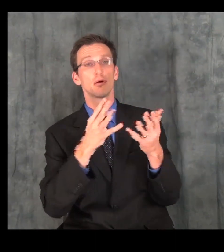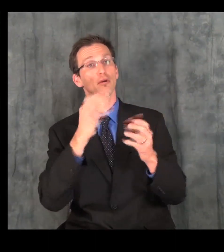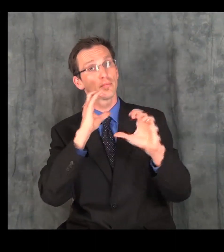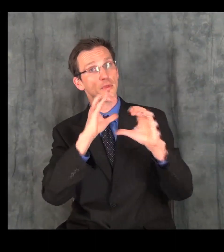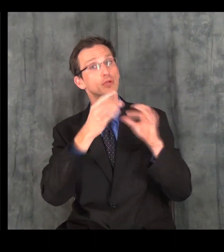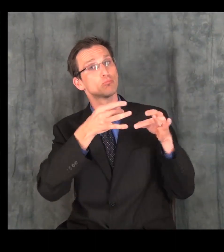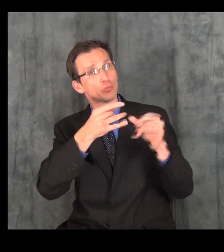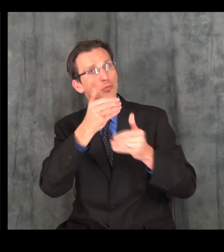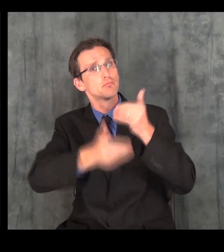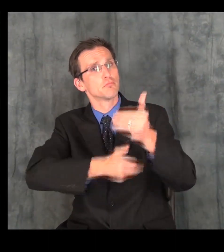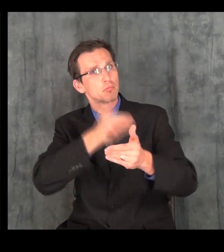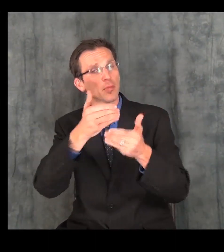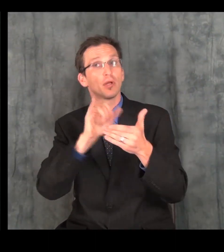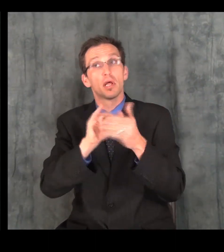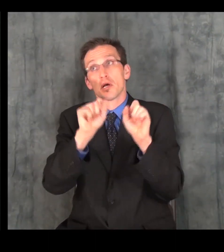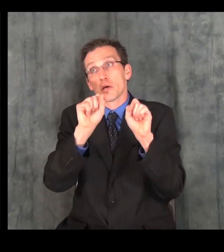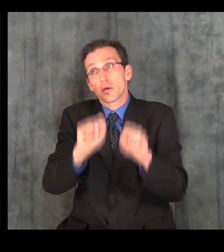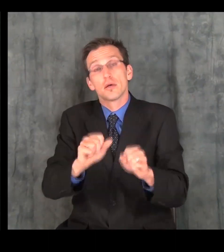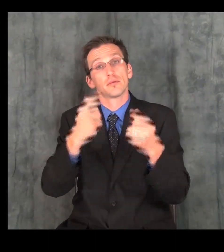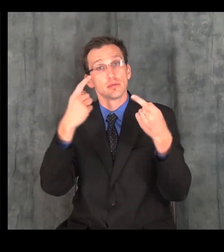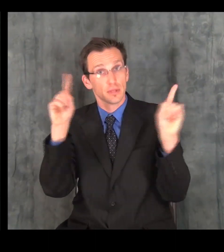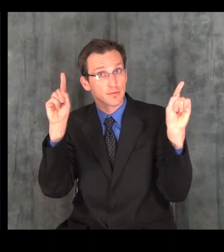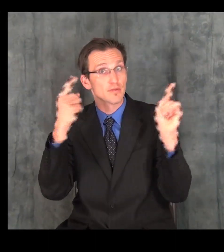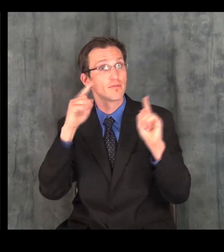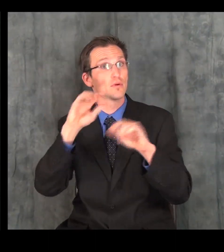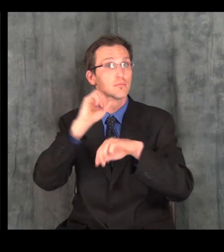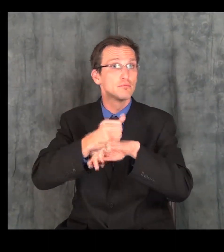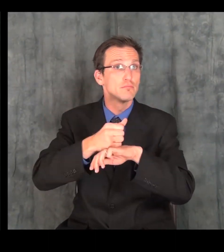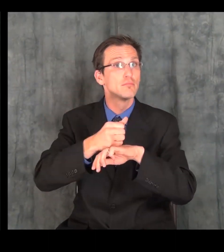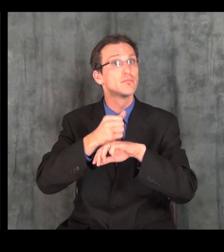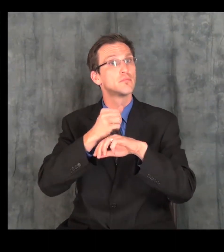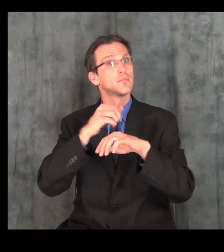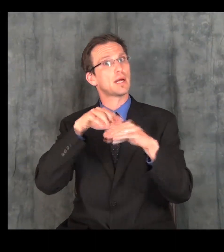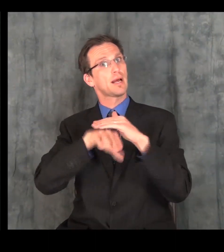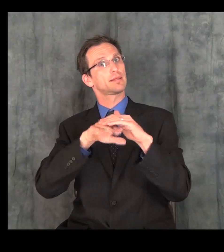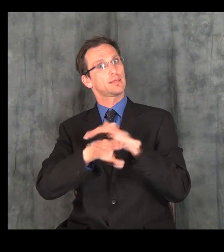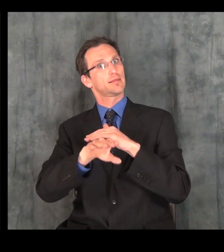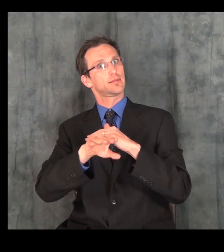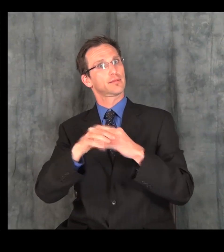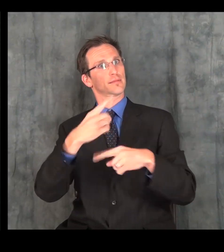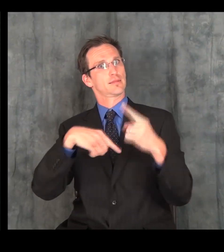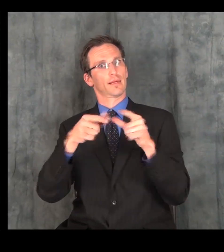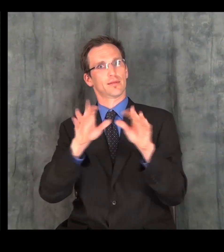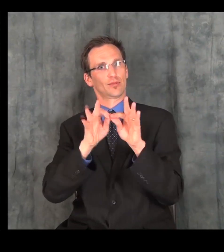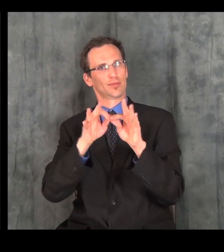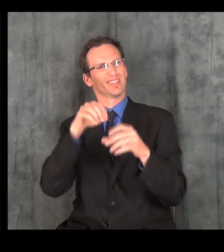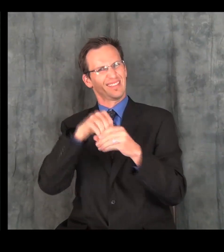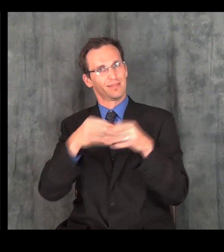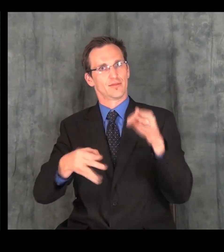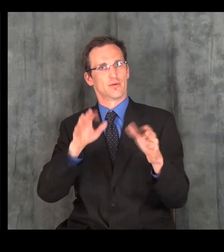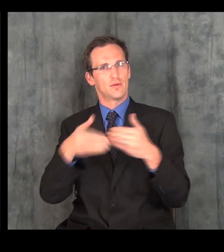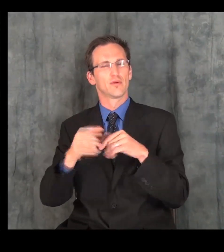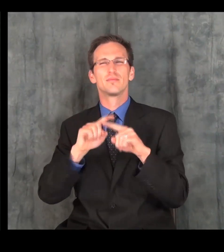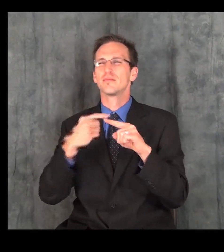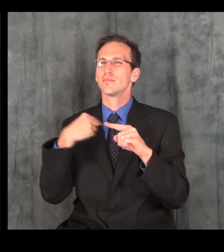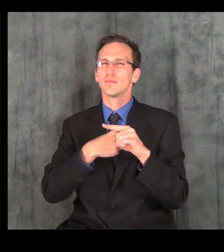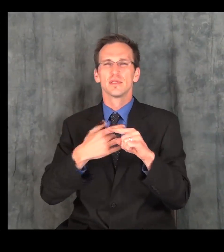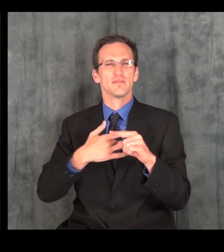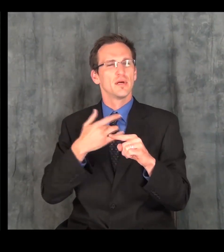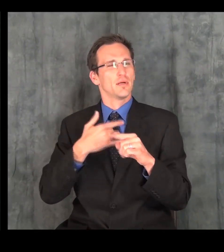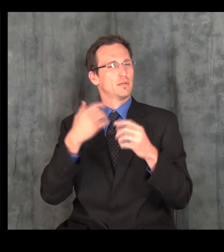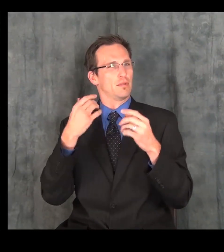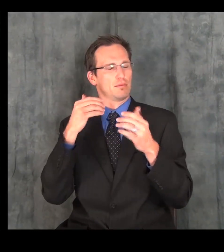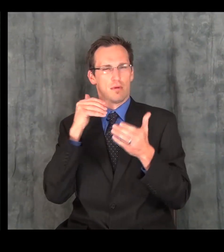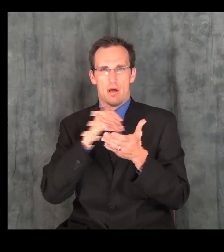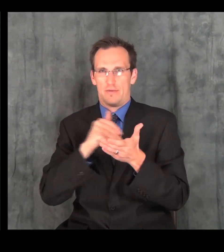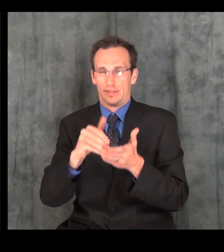effective form of provision for giving access to sign language interpreting in courts. But we just felt that there were so many instances